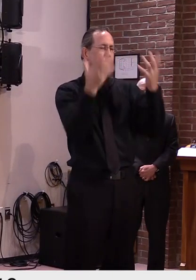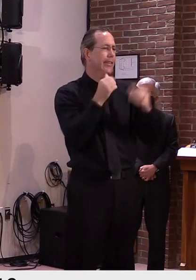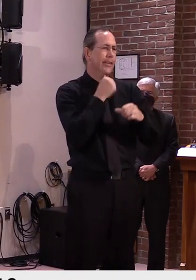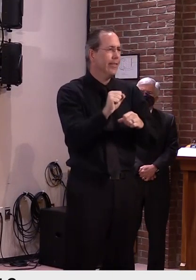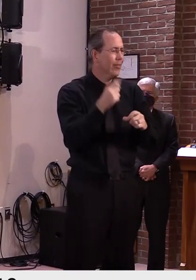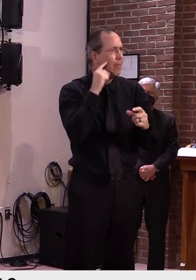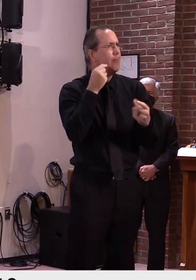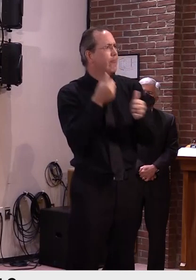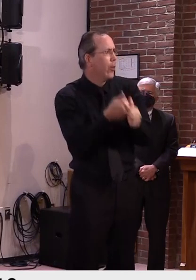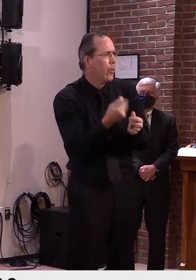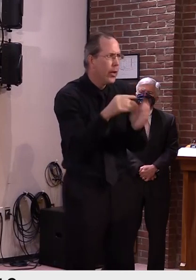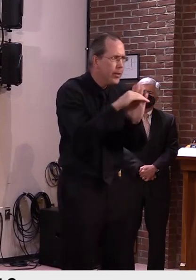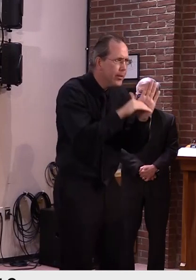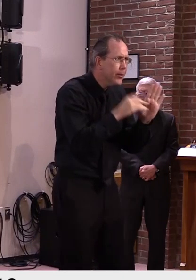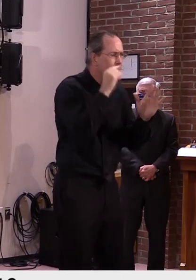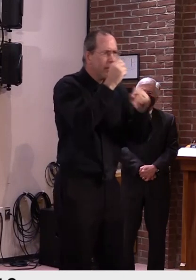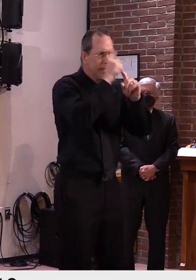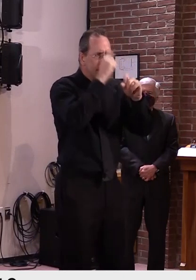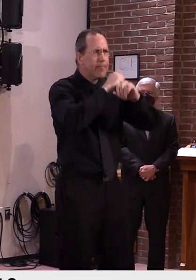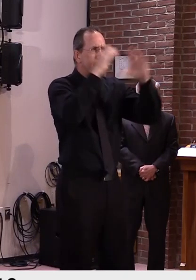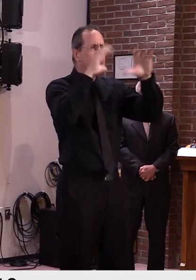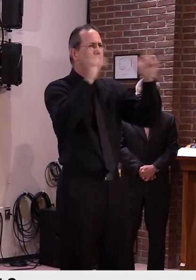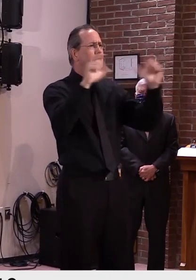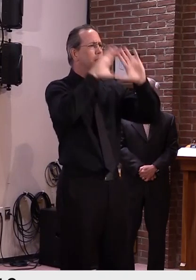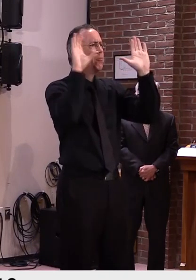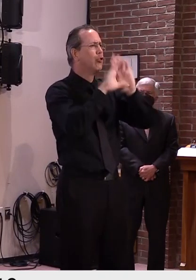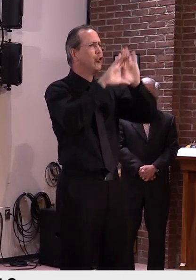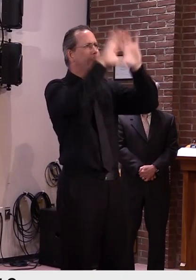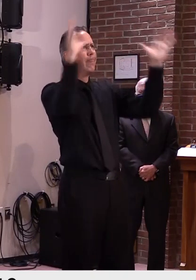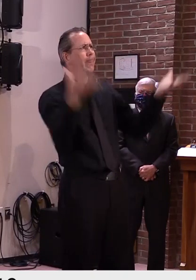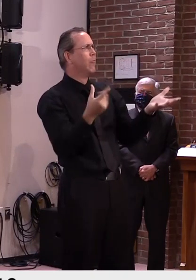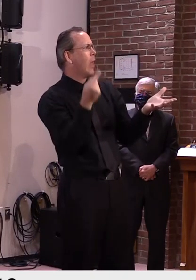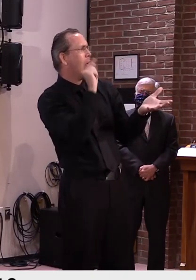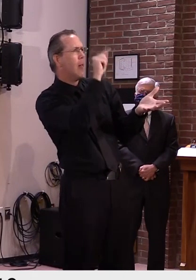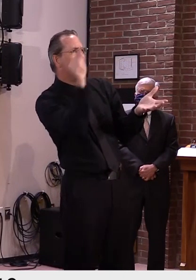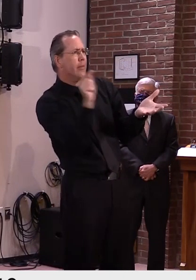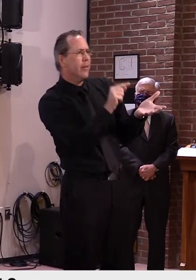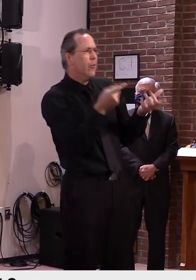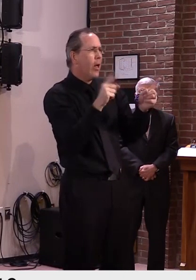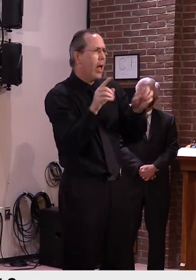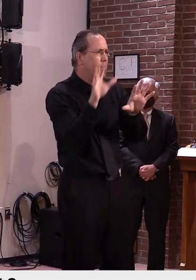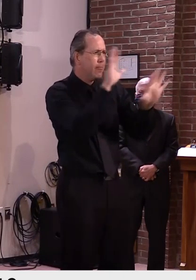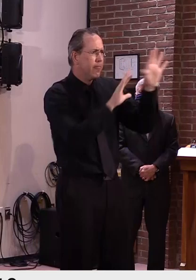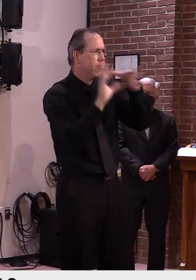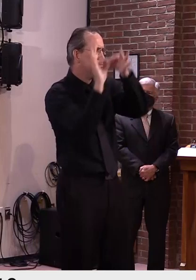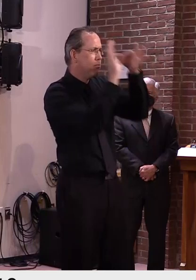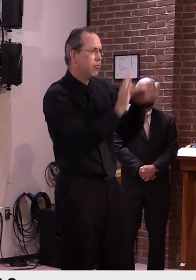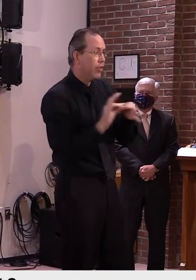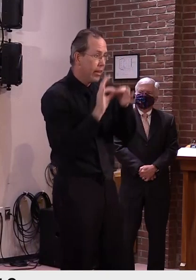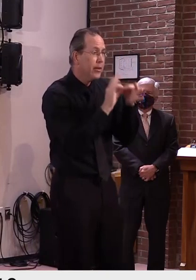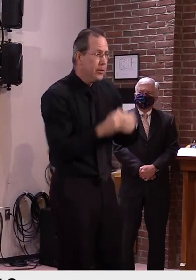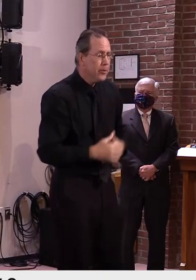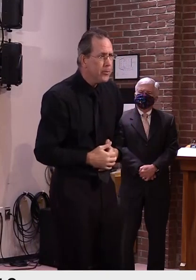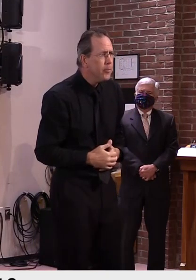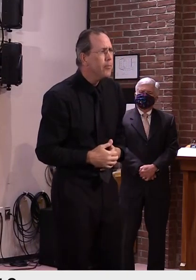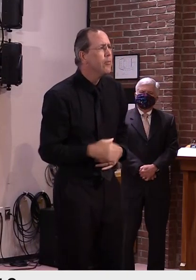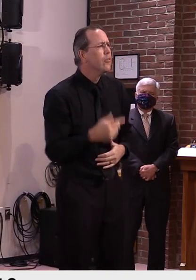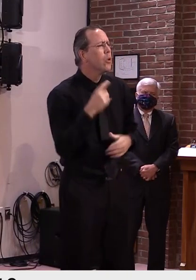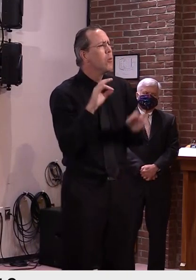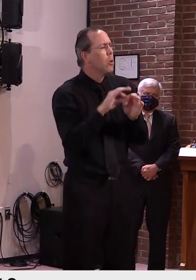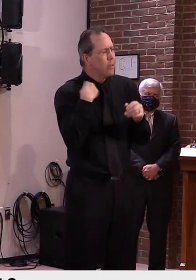big picture. This is why we've taken a methodical approach, one quarter turn at a